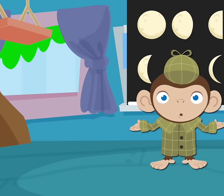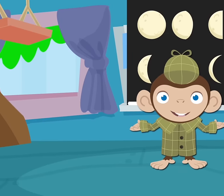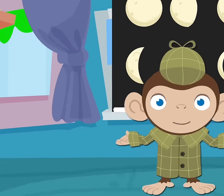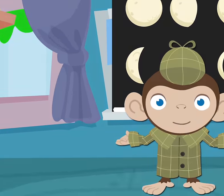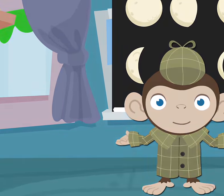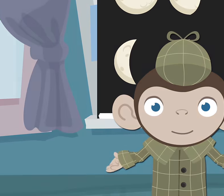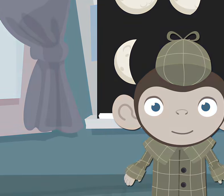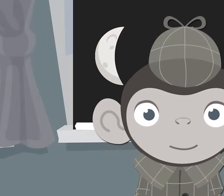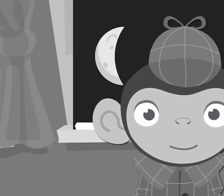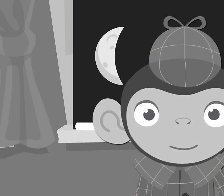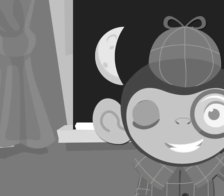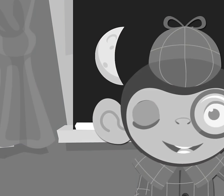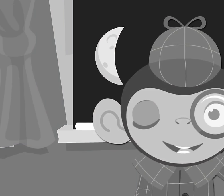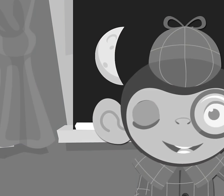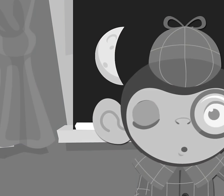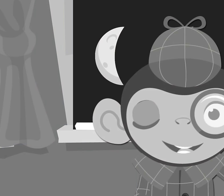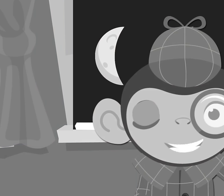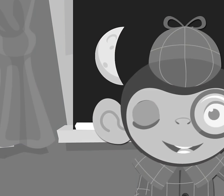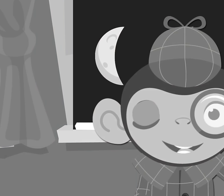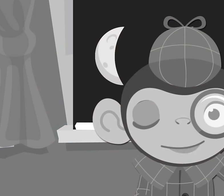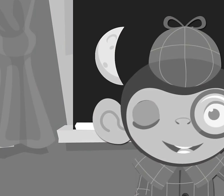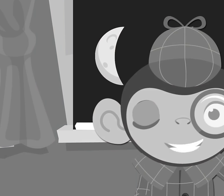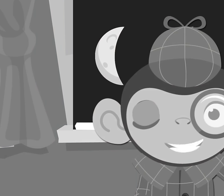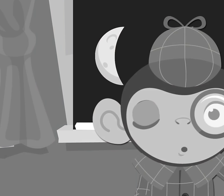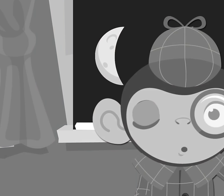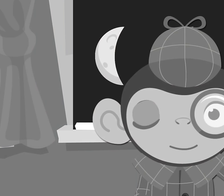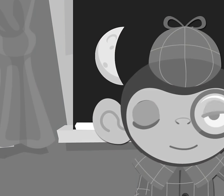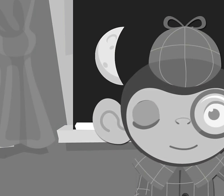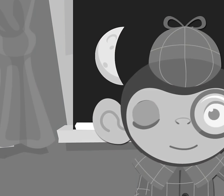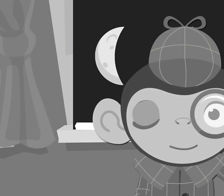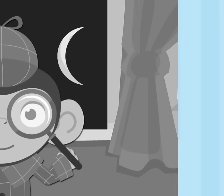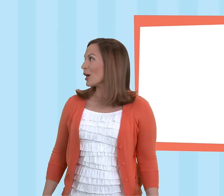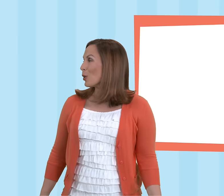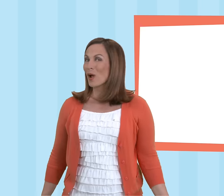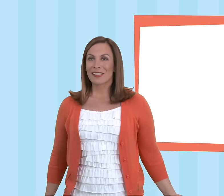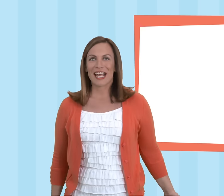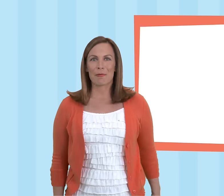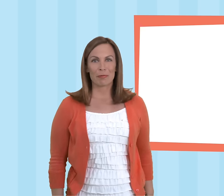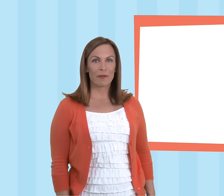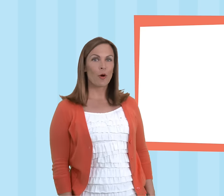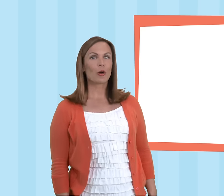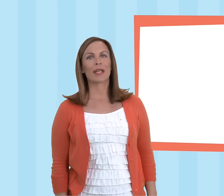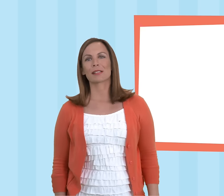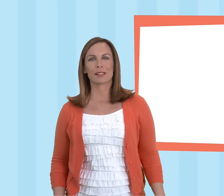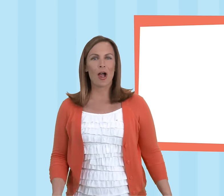solve the mystery of the missing moon? Well, Simon, before we can solve